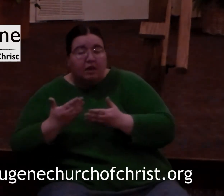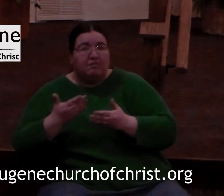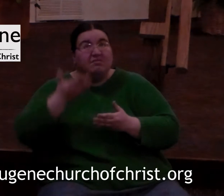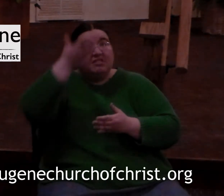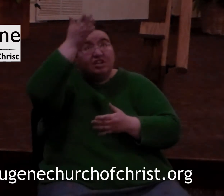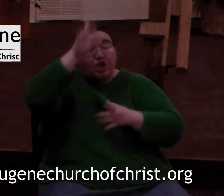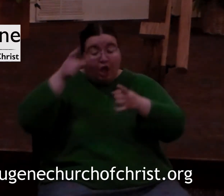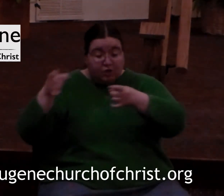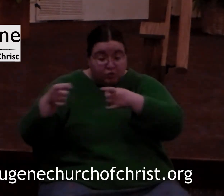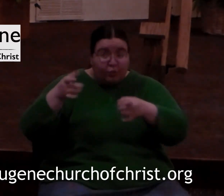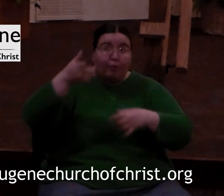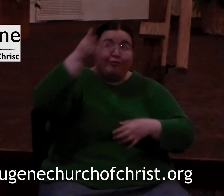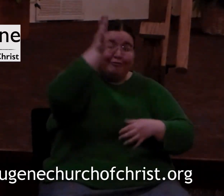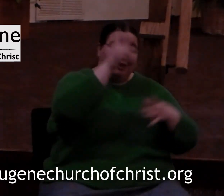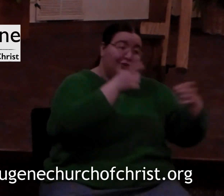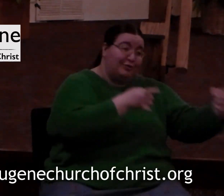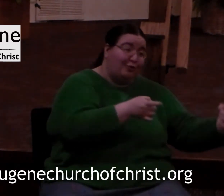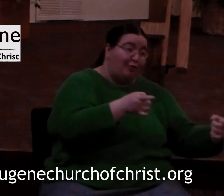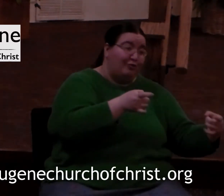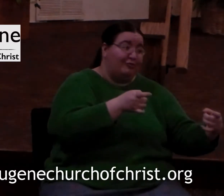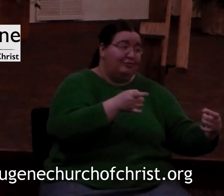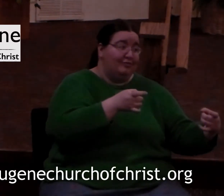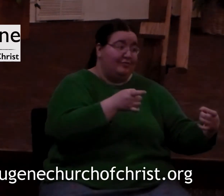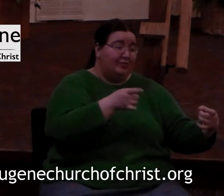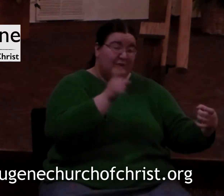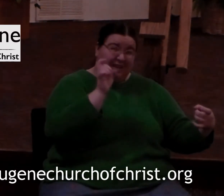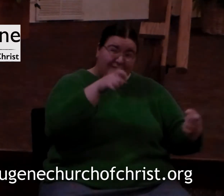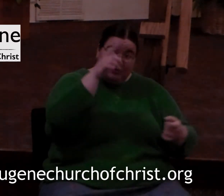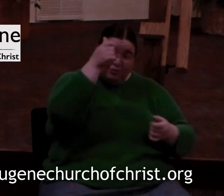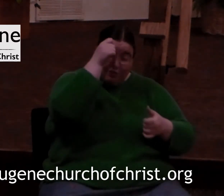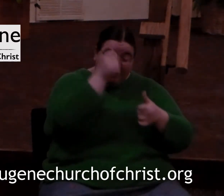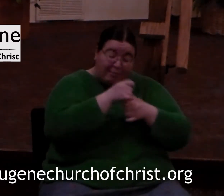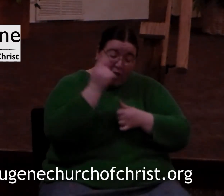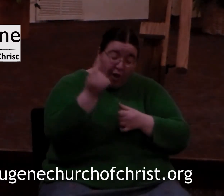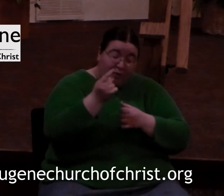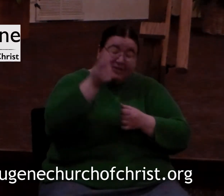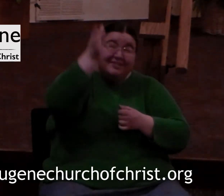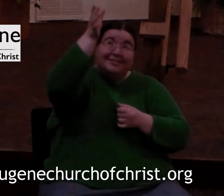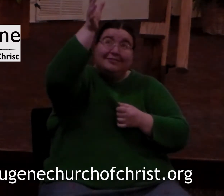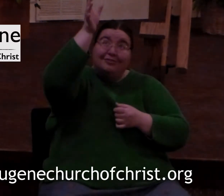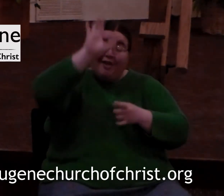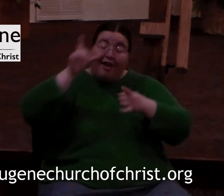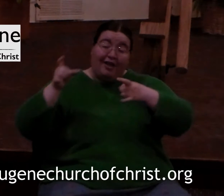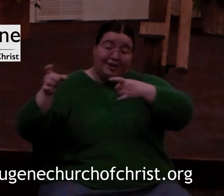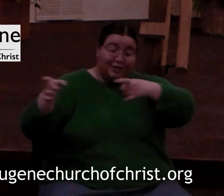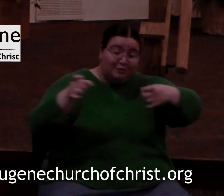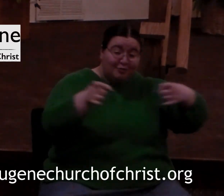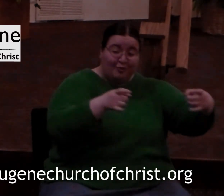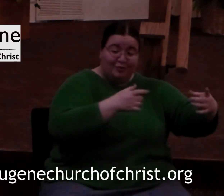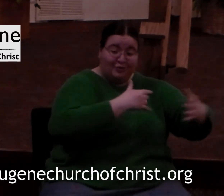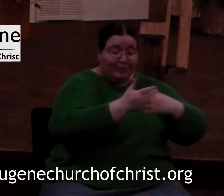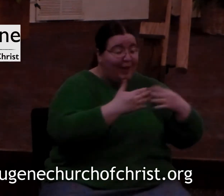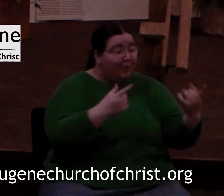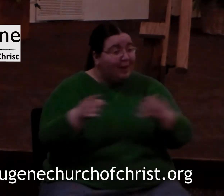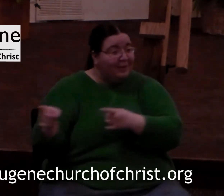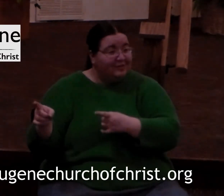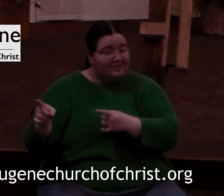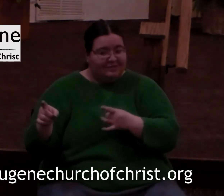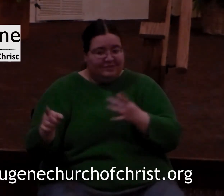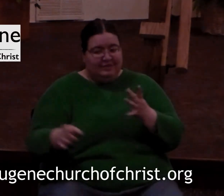to remember that and to keep it at the forefront of what we're doing. God is in control. And last, lying.